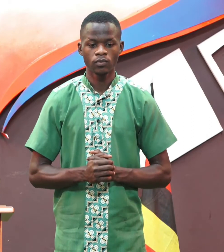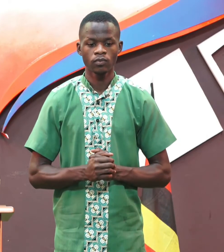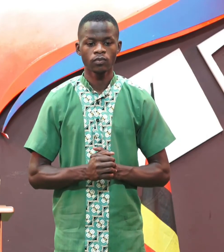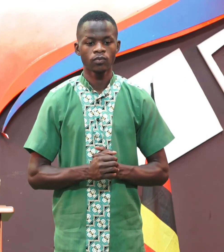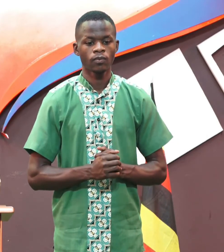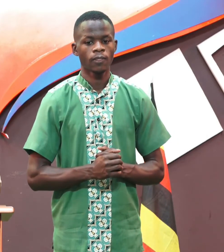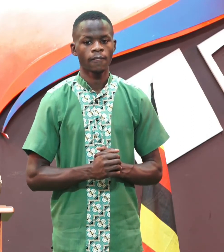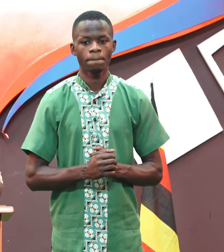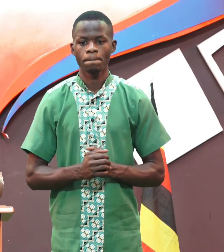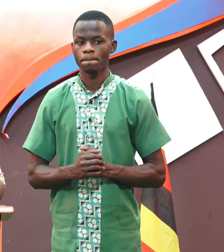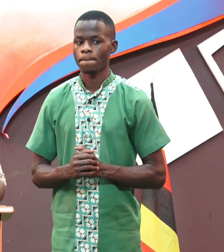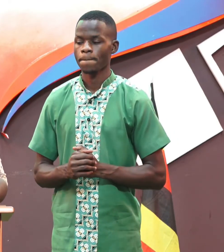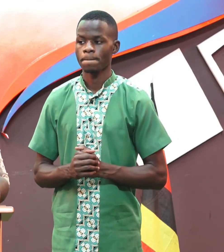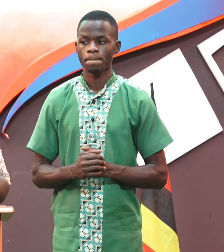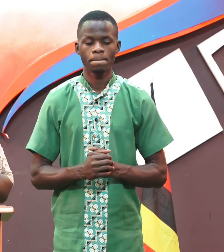Webale